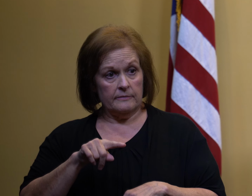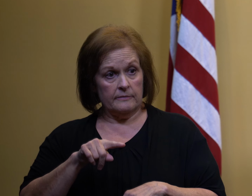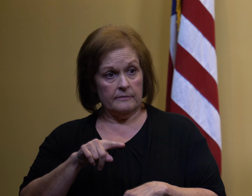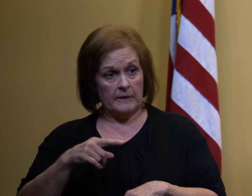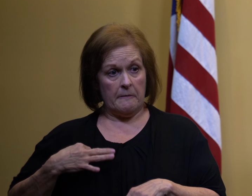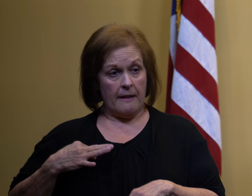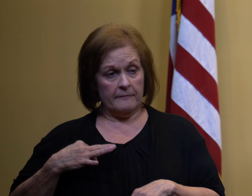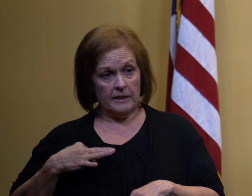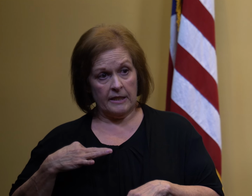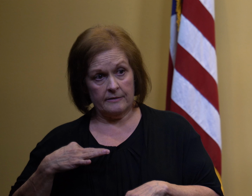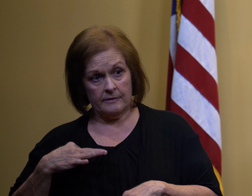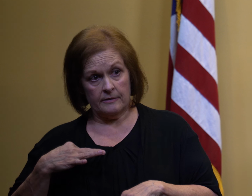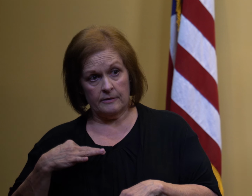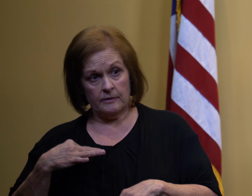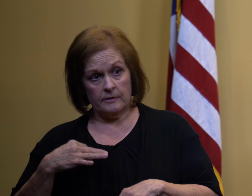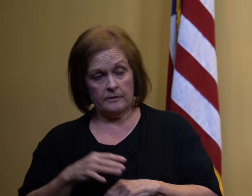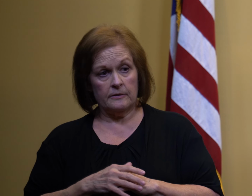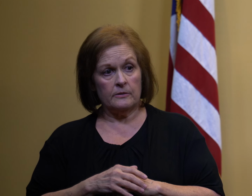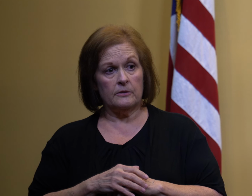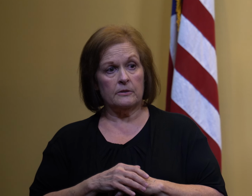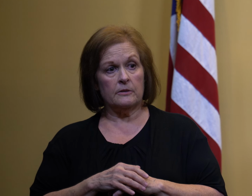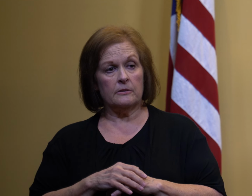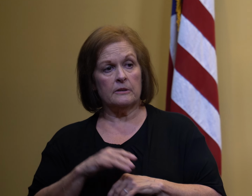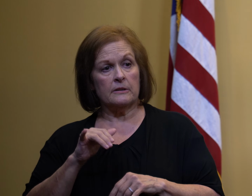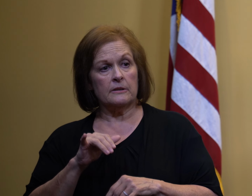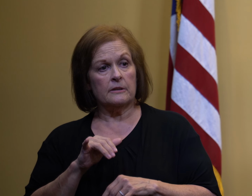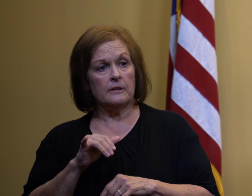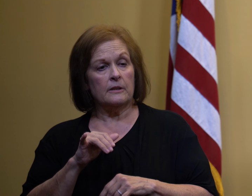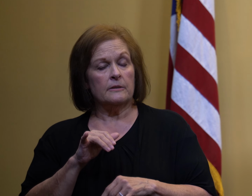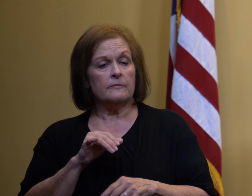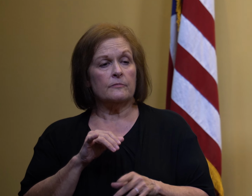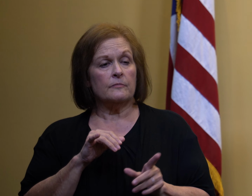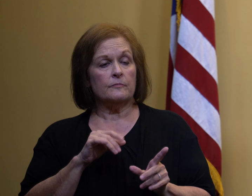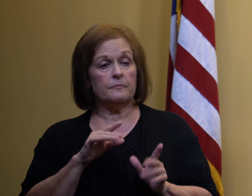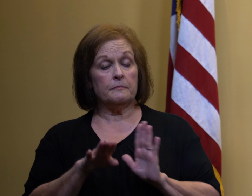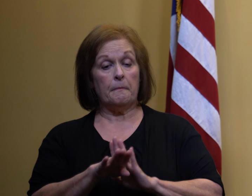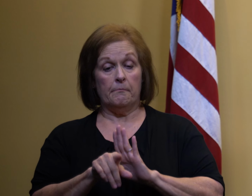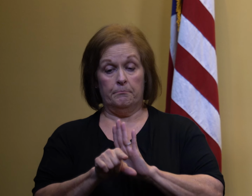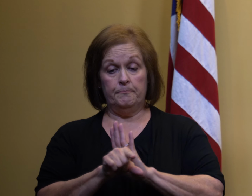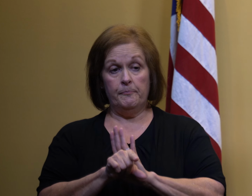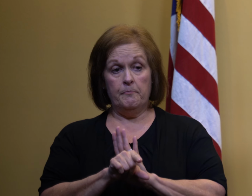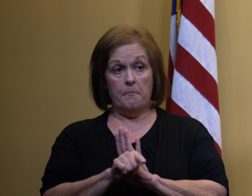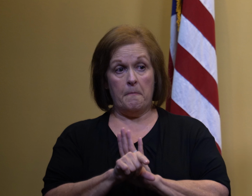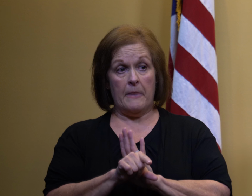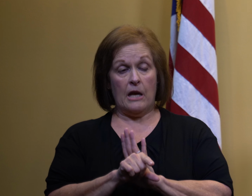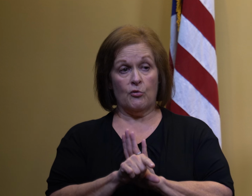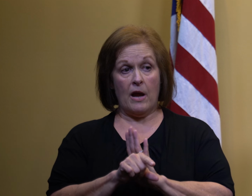those background checks done earlier on in the process on more than just the top candidates? Sure. So background checks